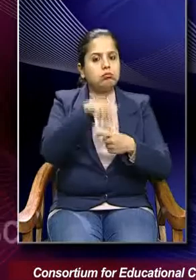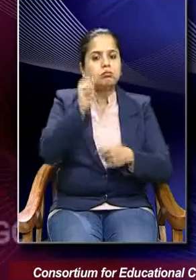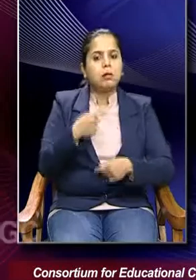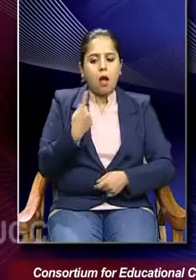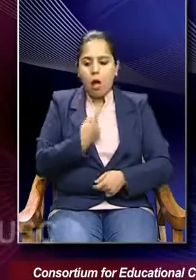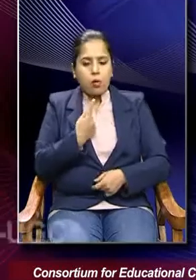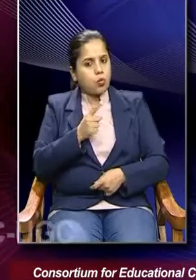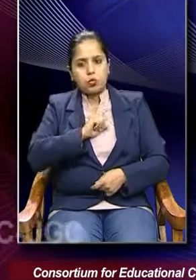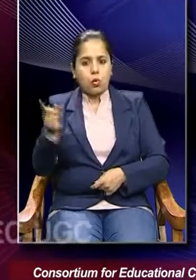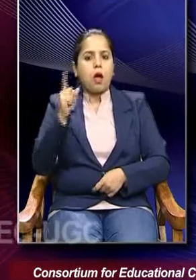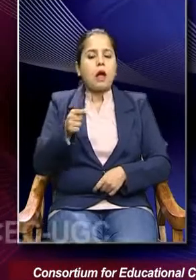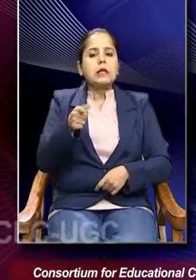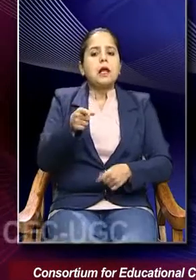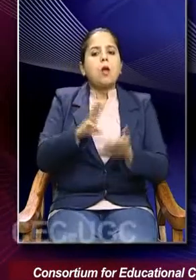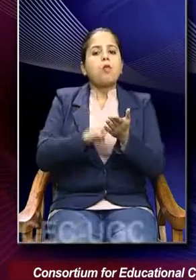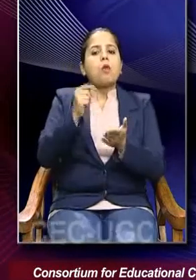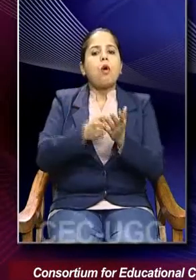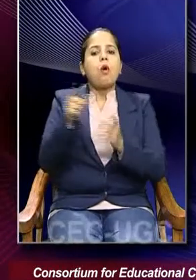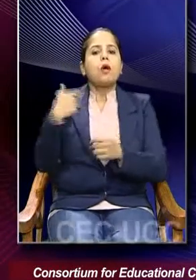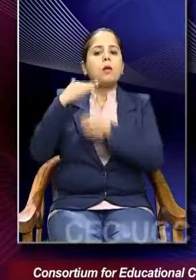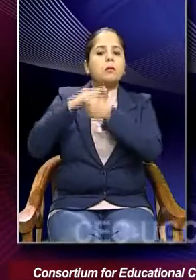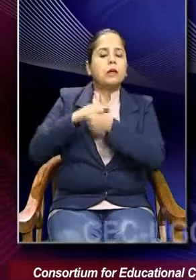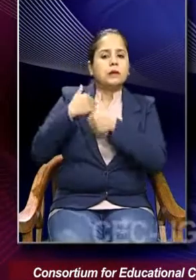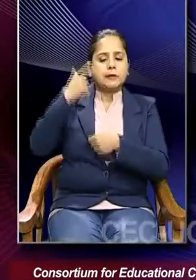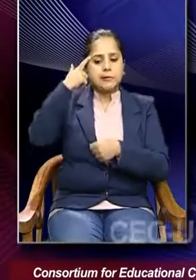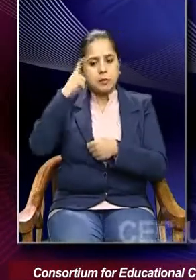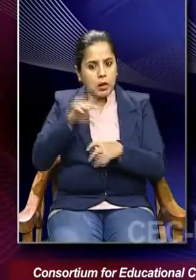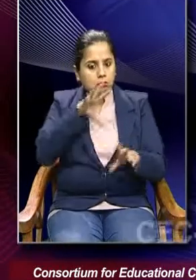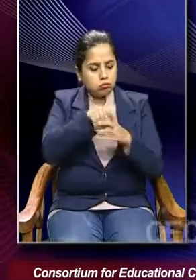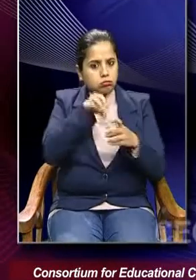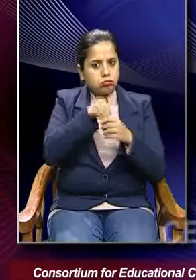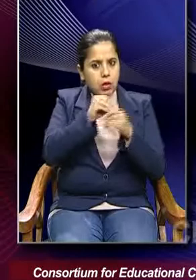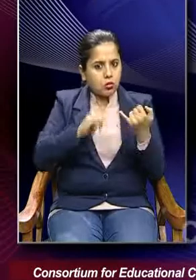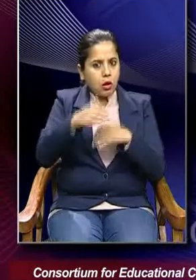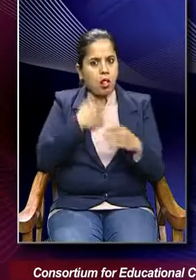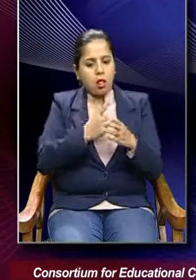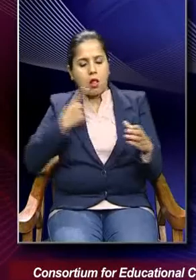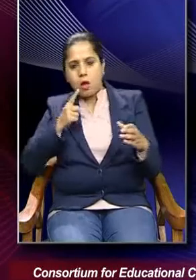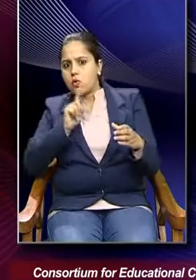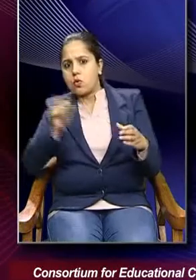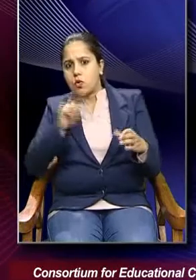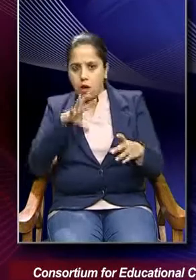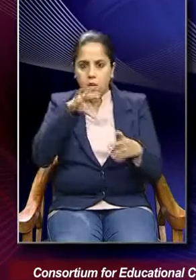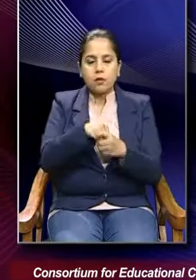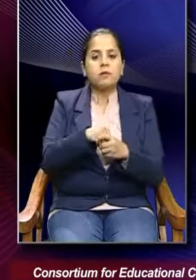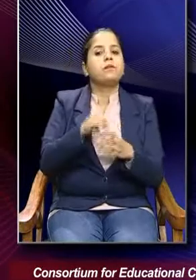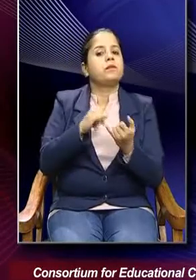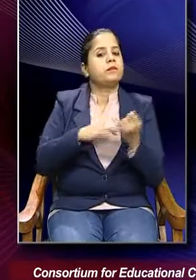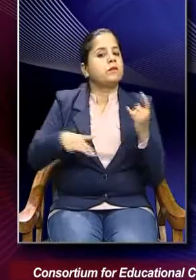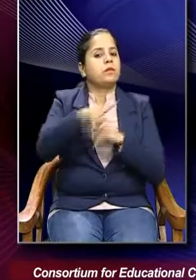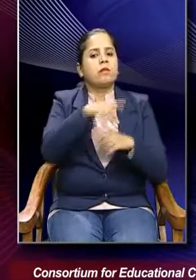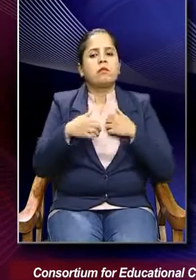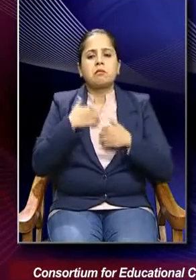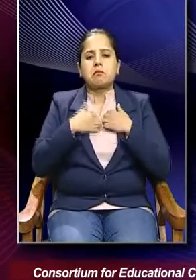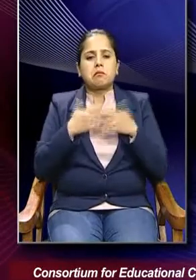moral pressure helps us to be a part of the society. So sociologists are not interested